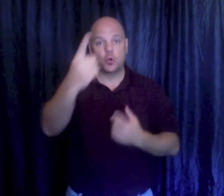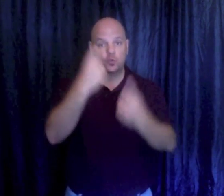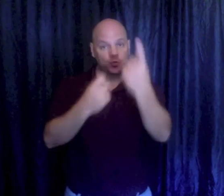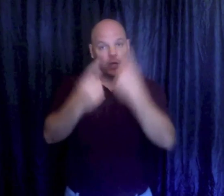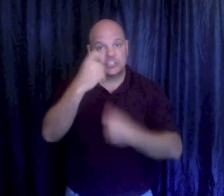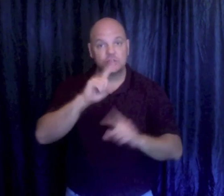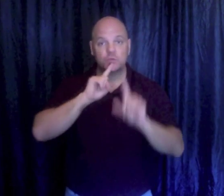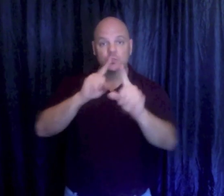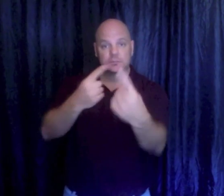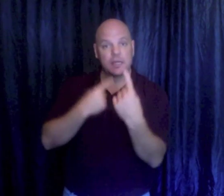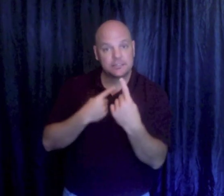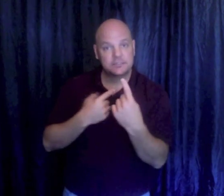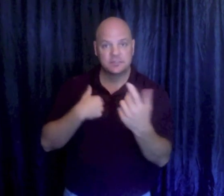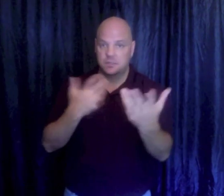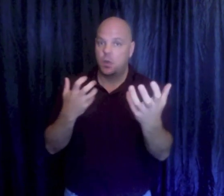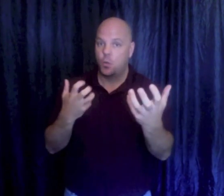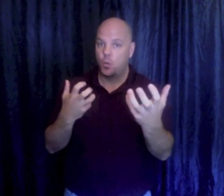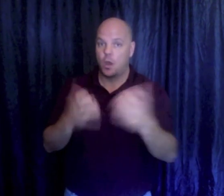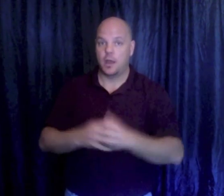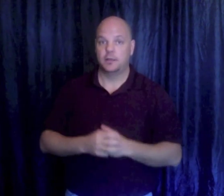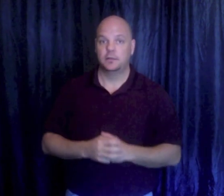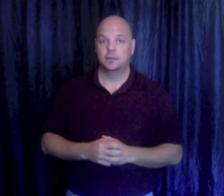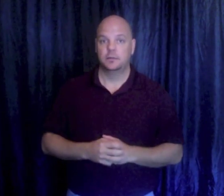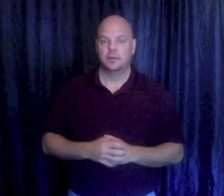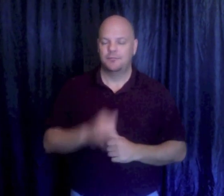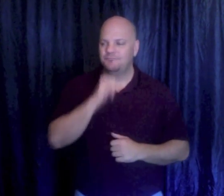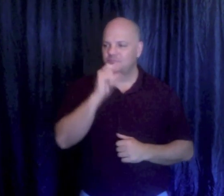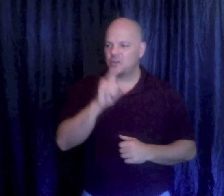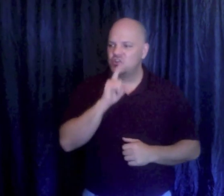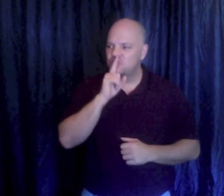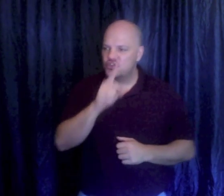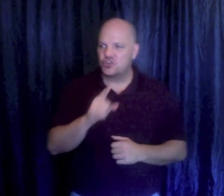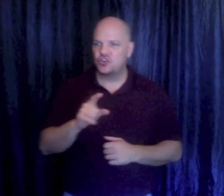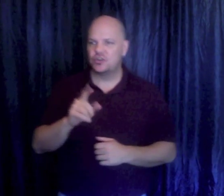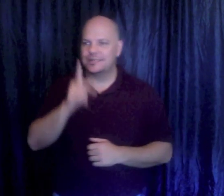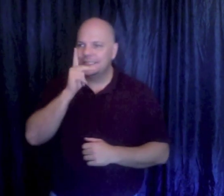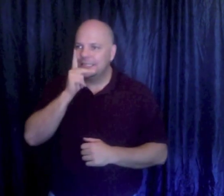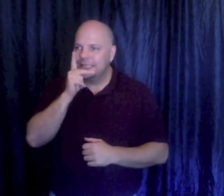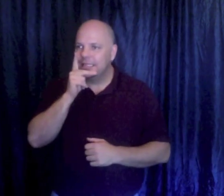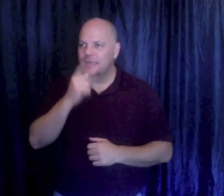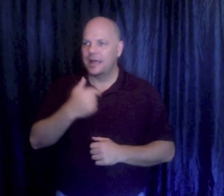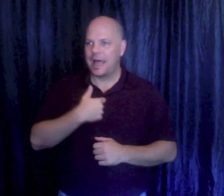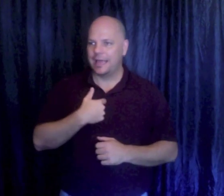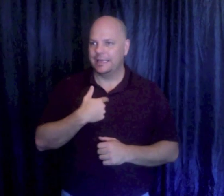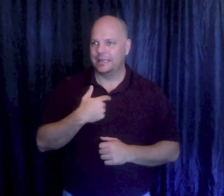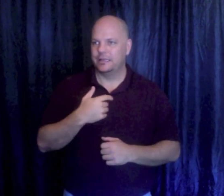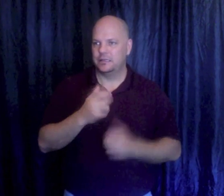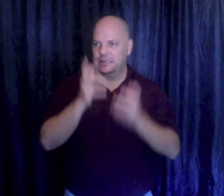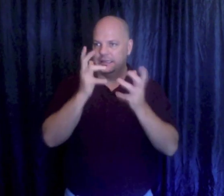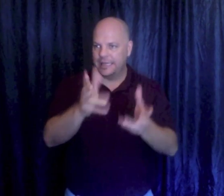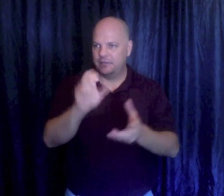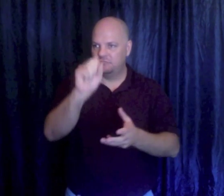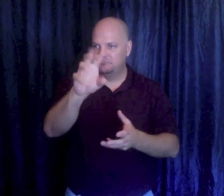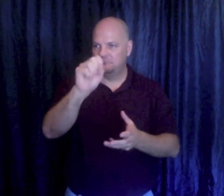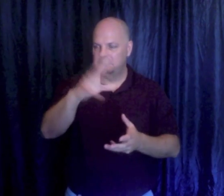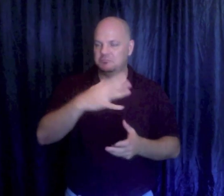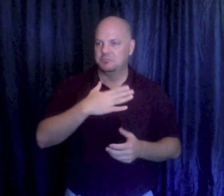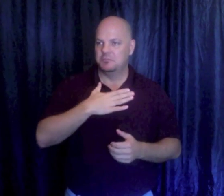responses. And I'm not sure that's not the key, but is there any way that will I be able to leave I'd be happy to leave